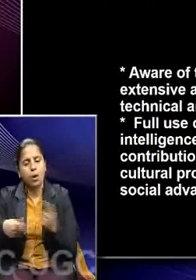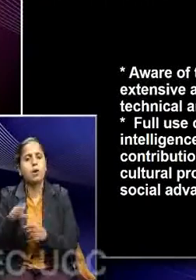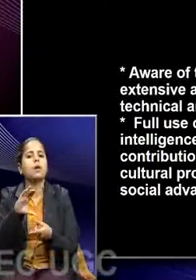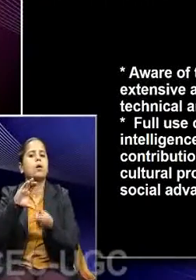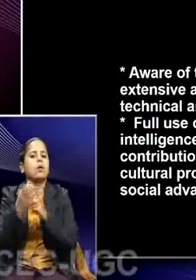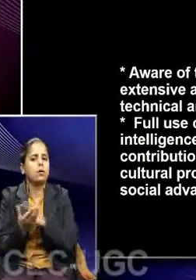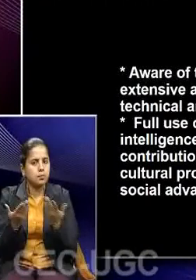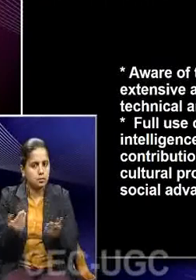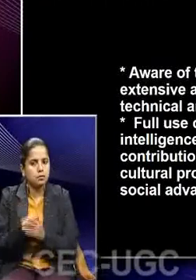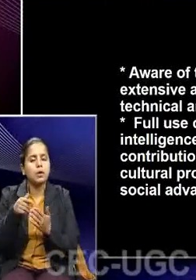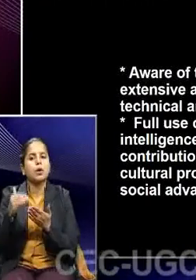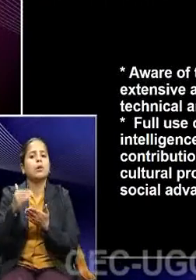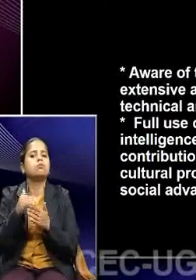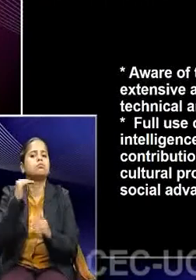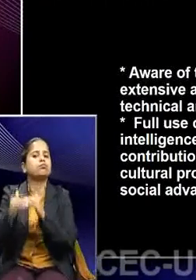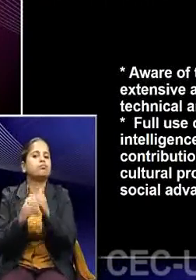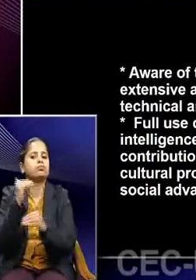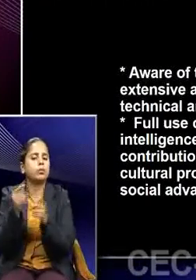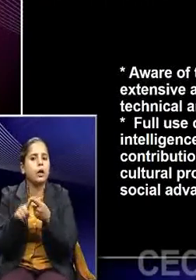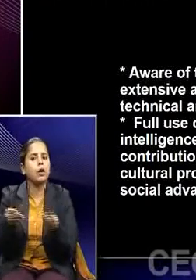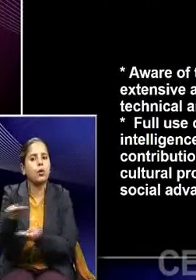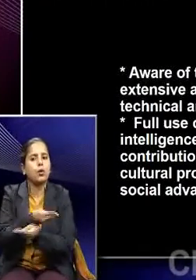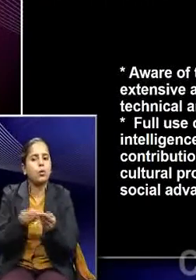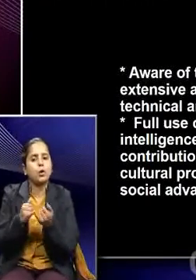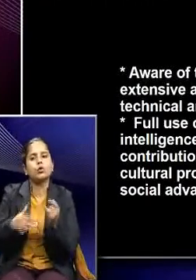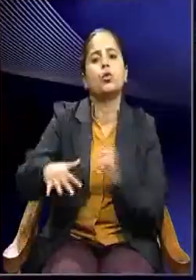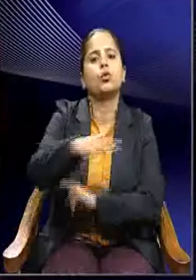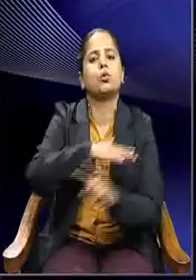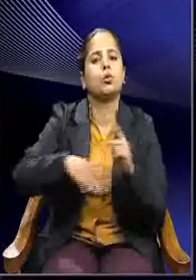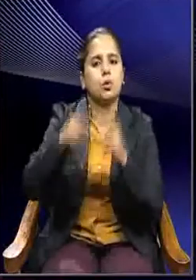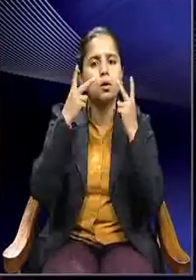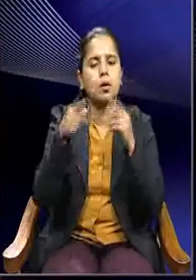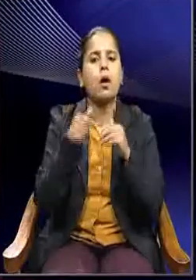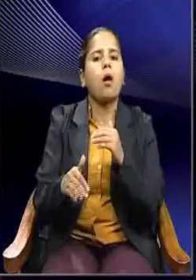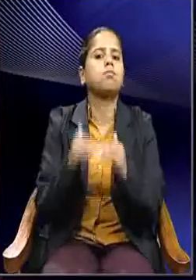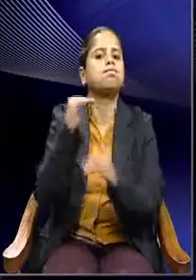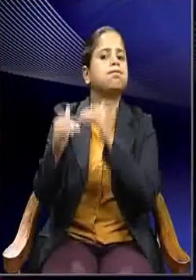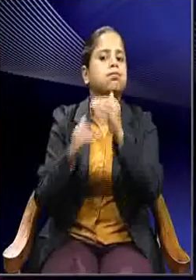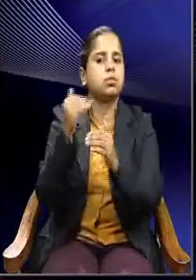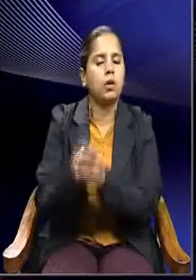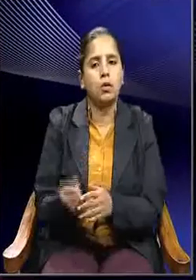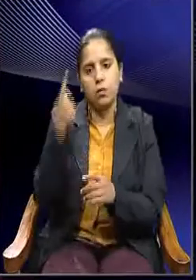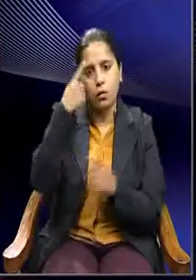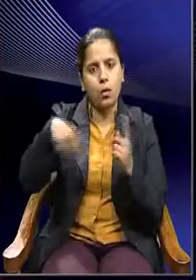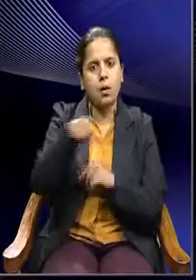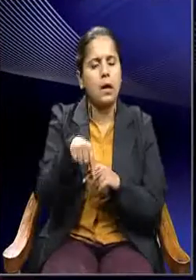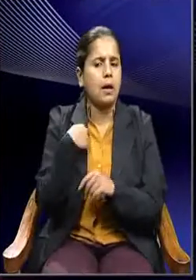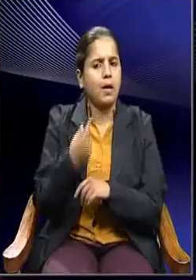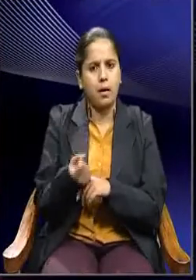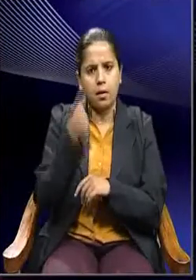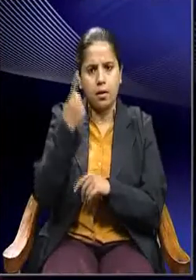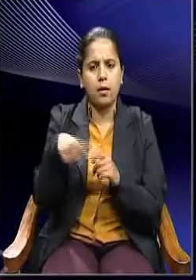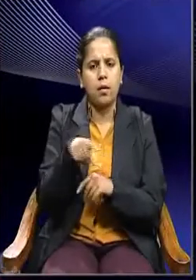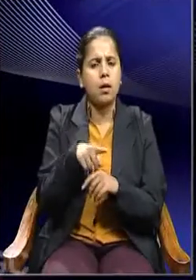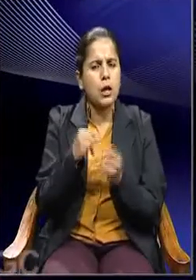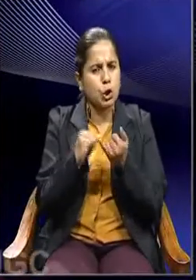cultural progress and economic and social advancement. Further, let's understand the